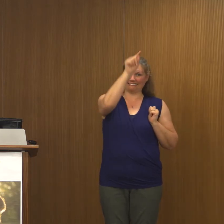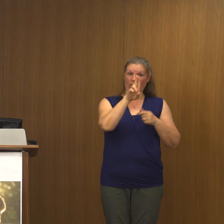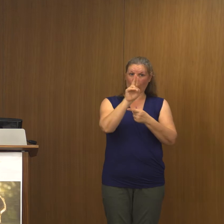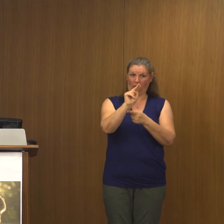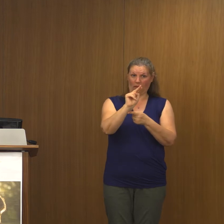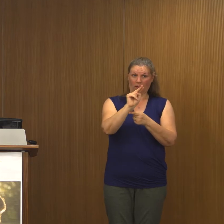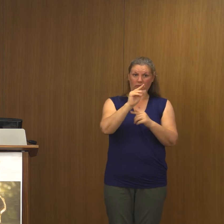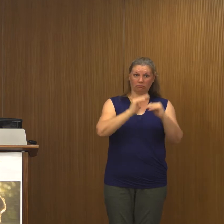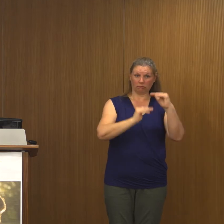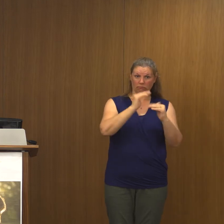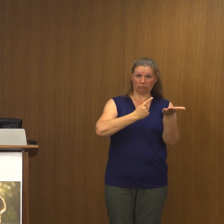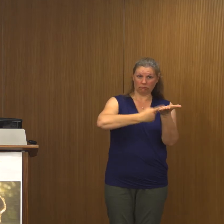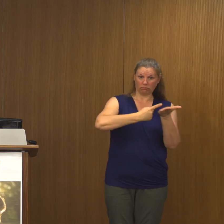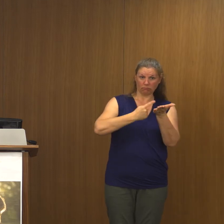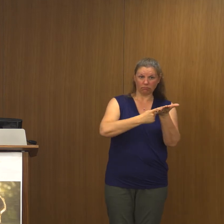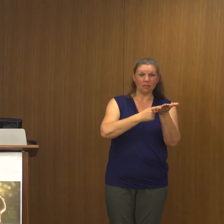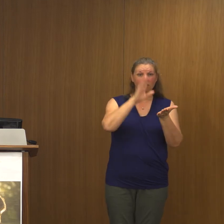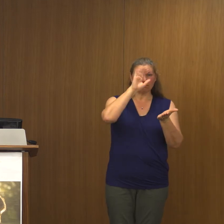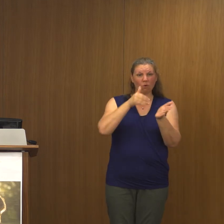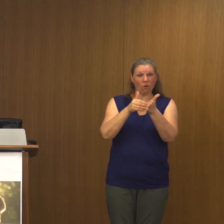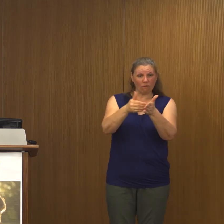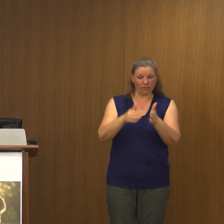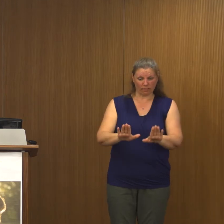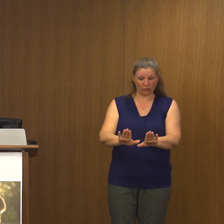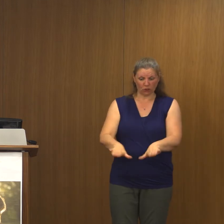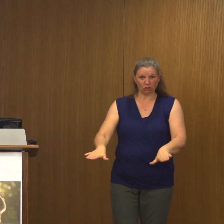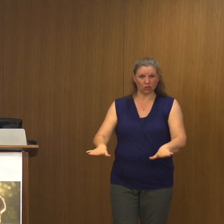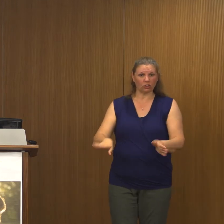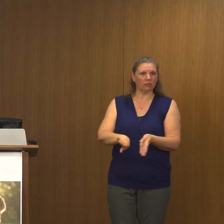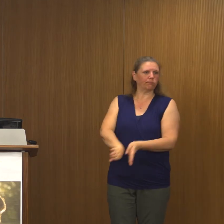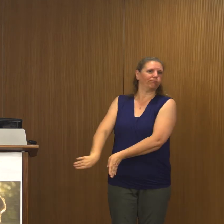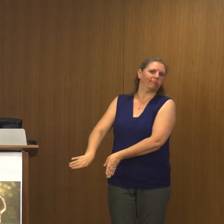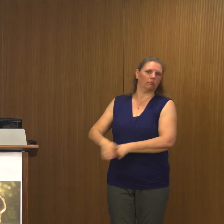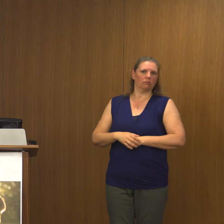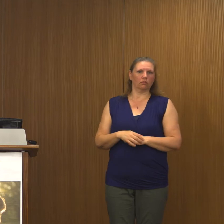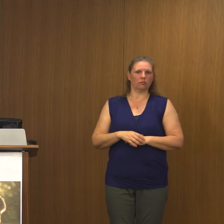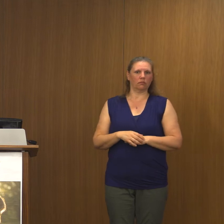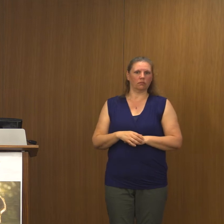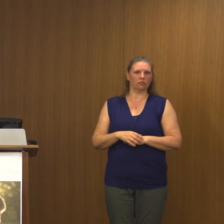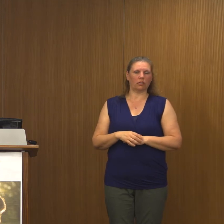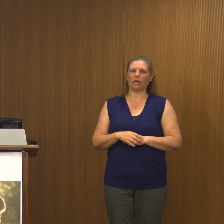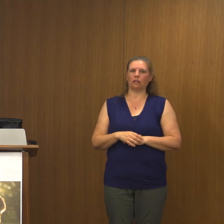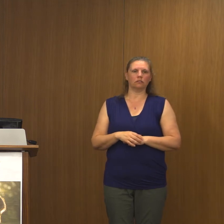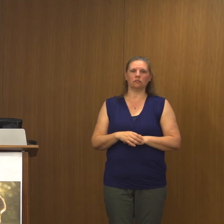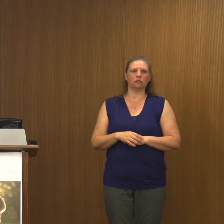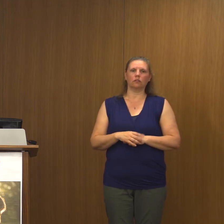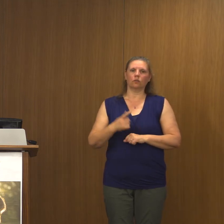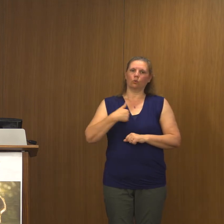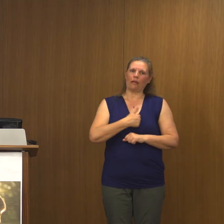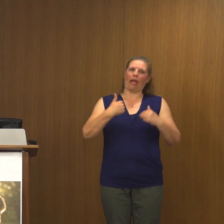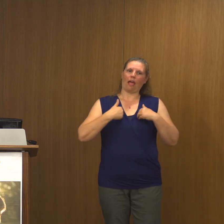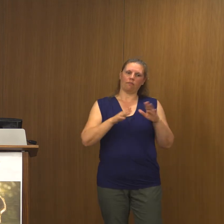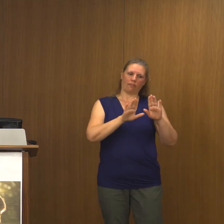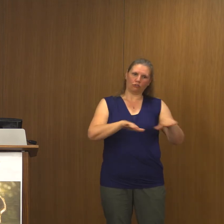but children in general, they often fall in this intersect, right? There are two big human treaties, the Convention on the Rights of Children, the